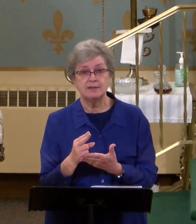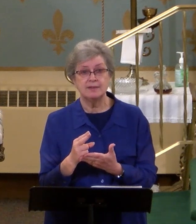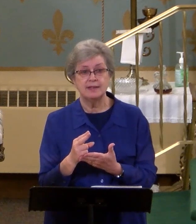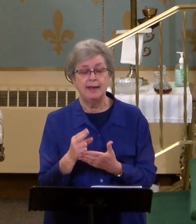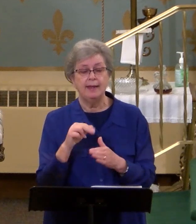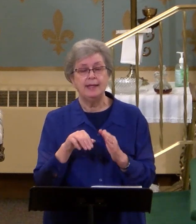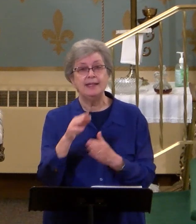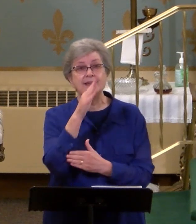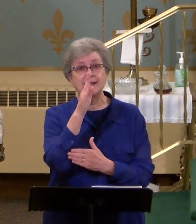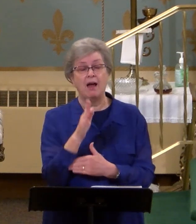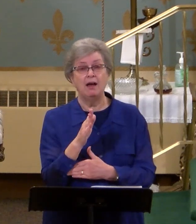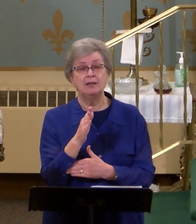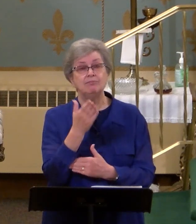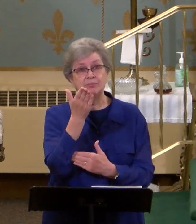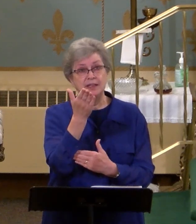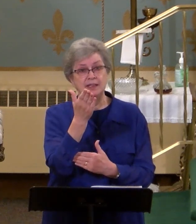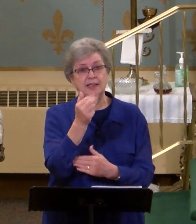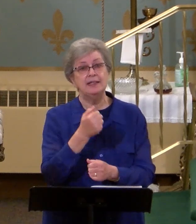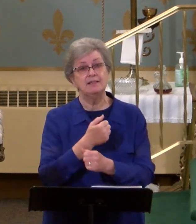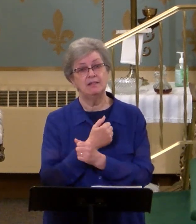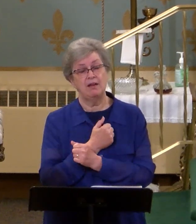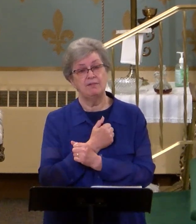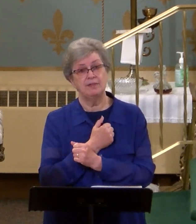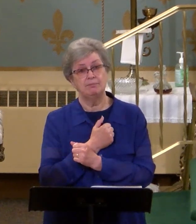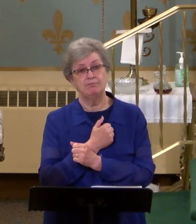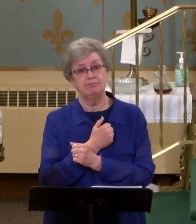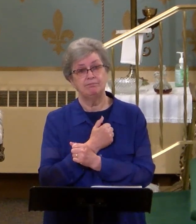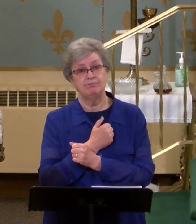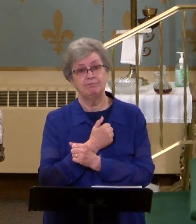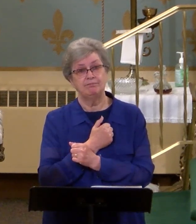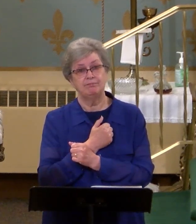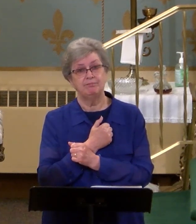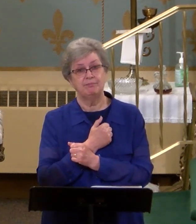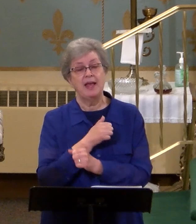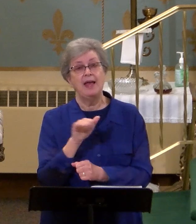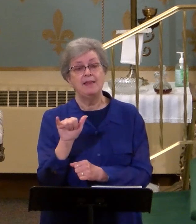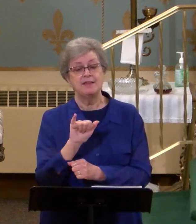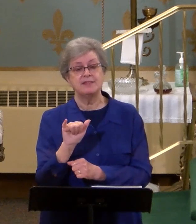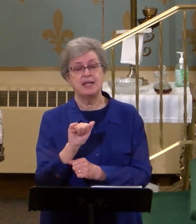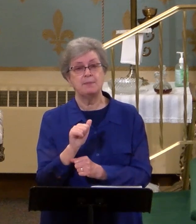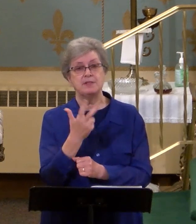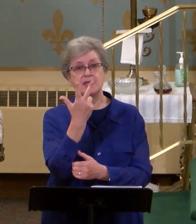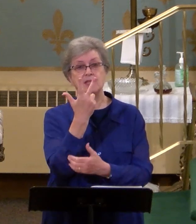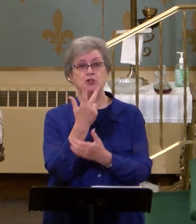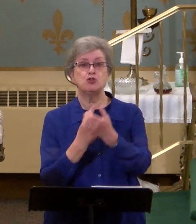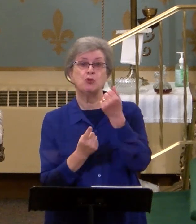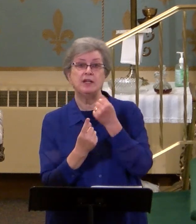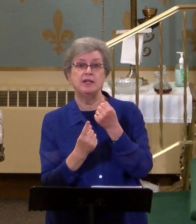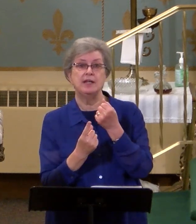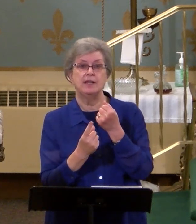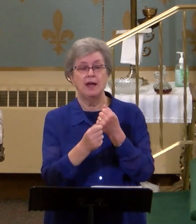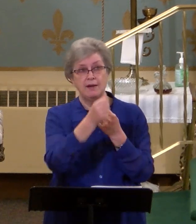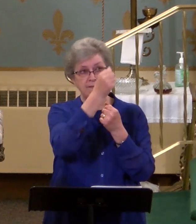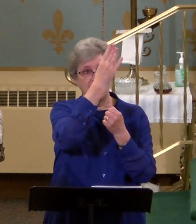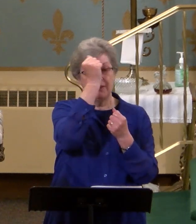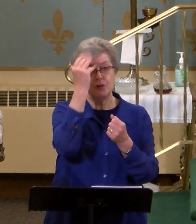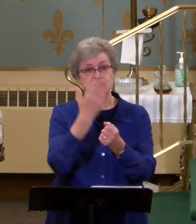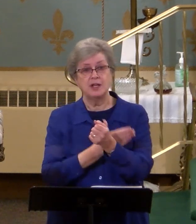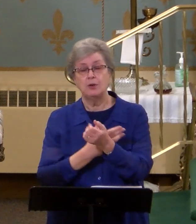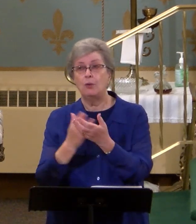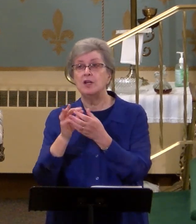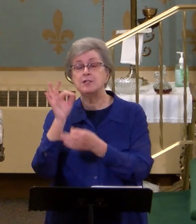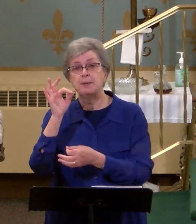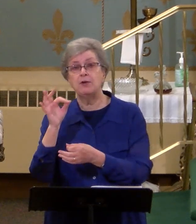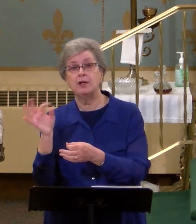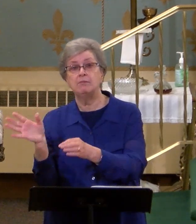who is love. Just as the Trinity, the Father, the Son, and the Holy Spirit is